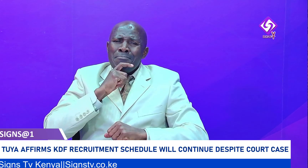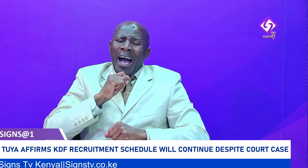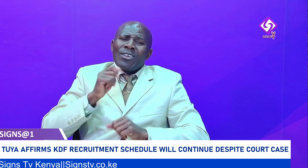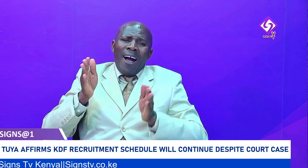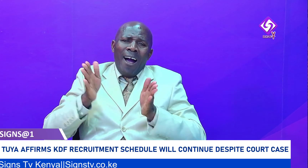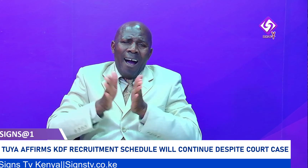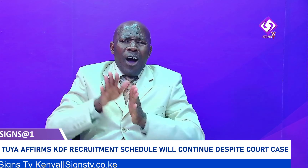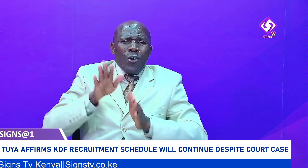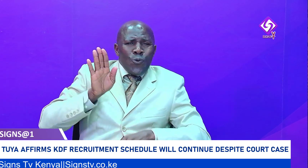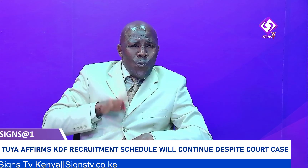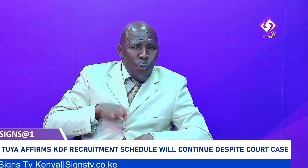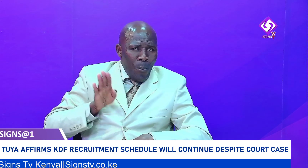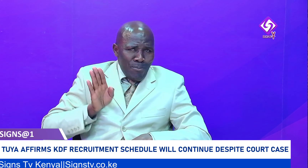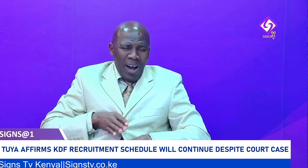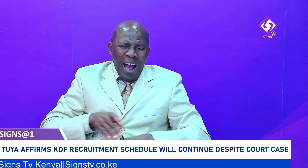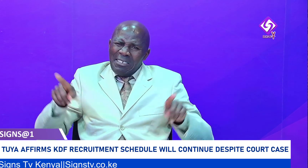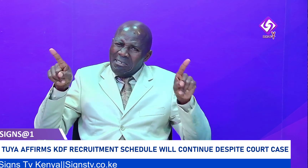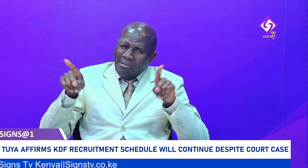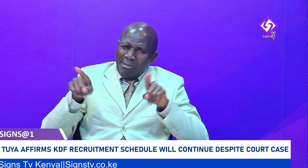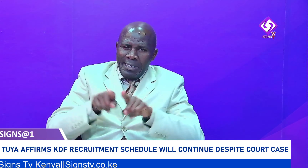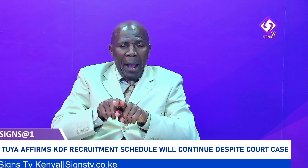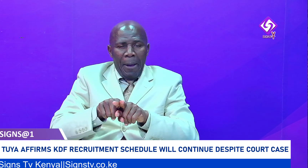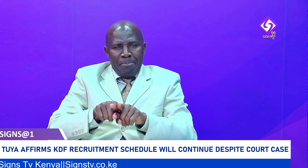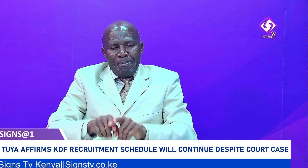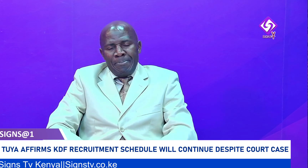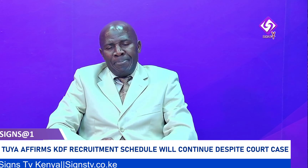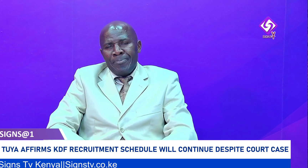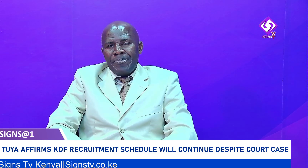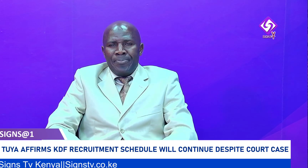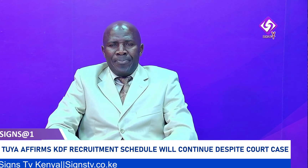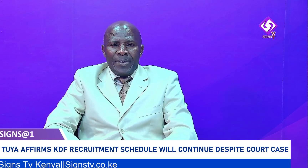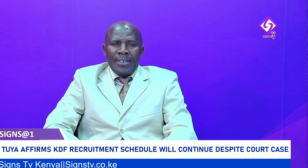the men and women in uniform.